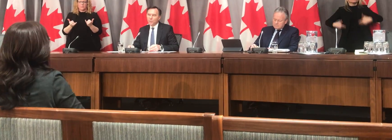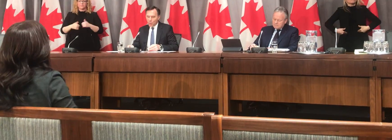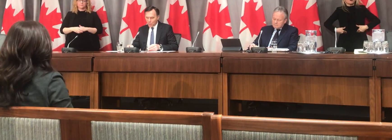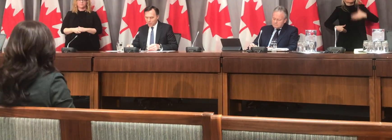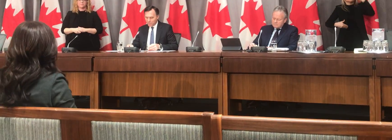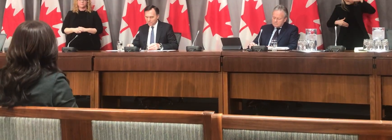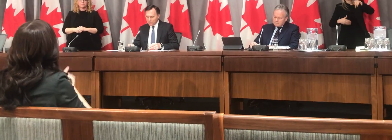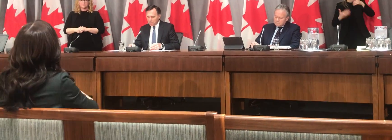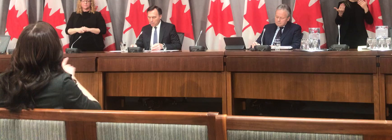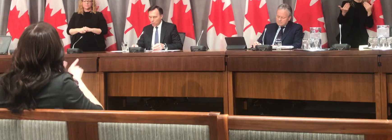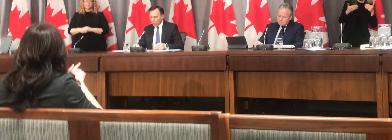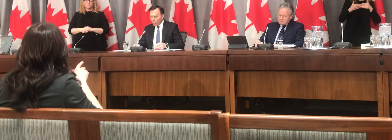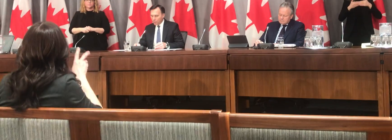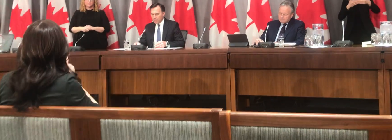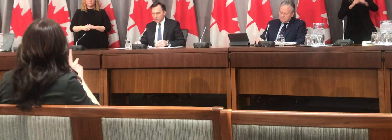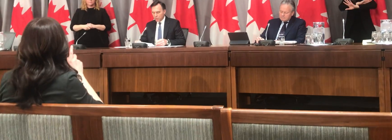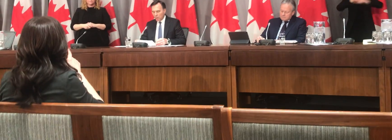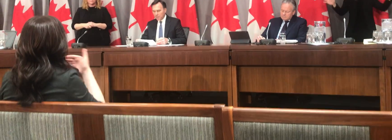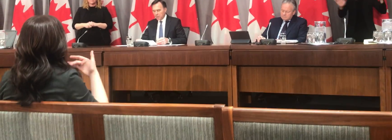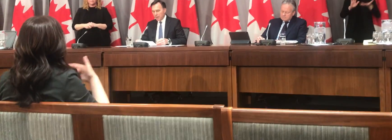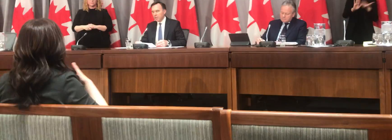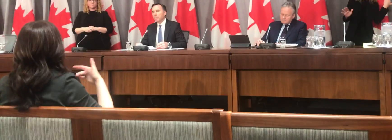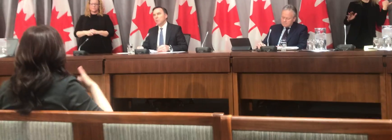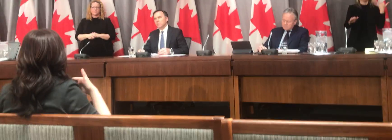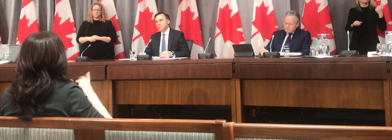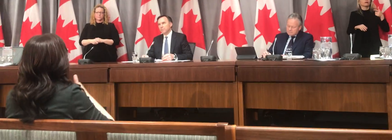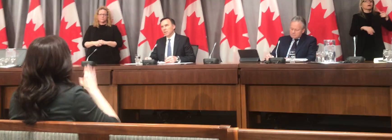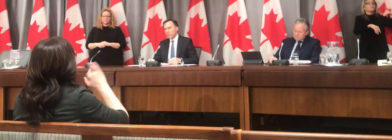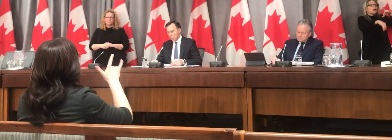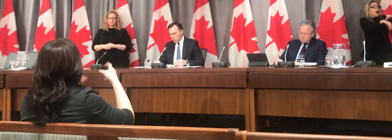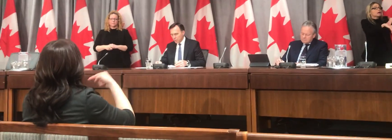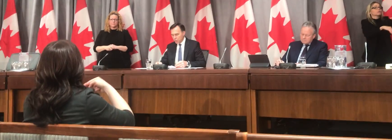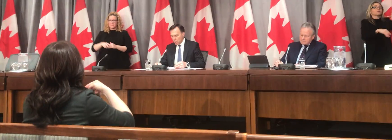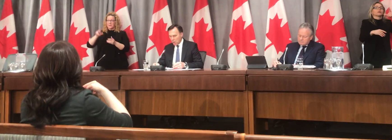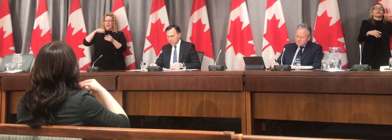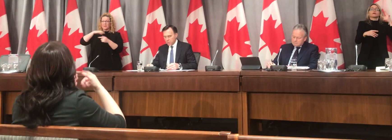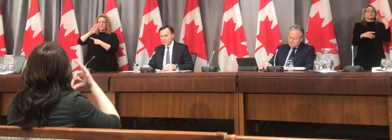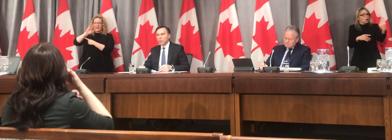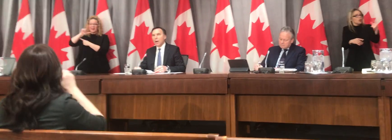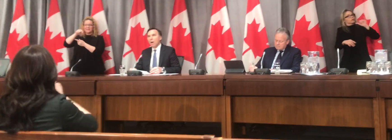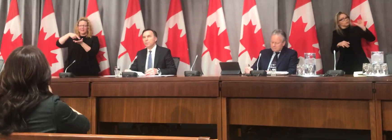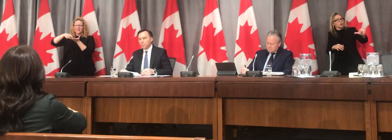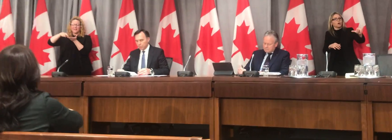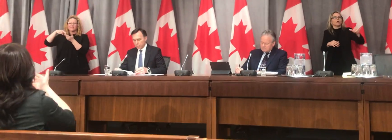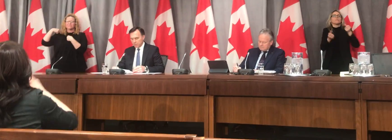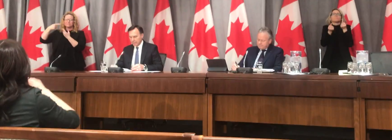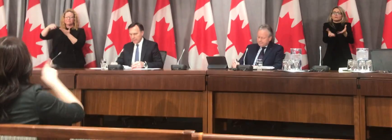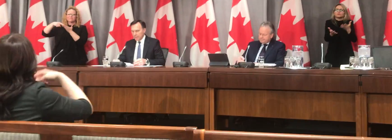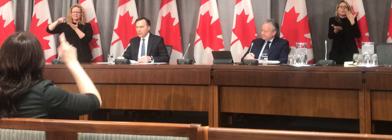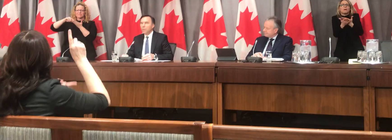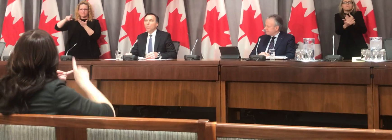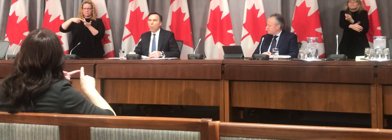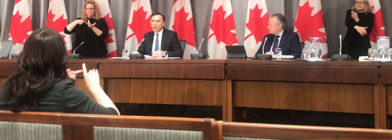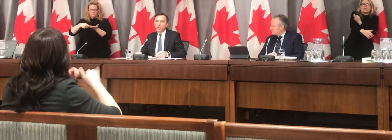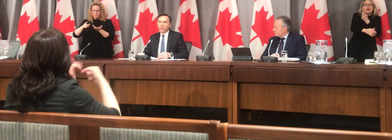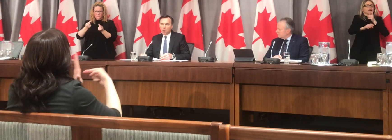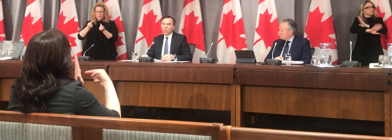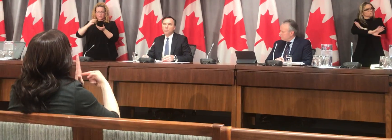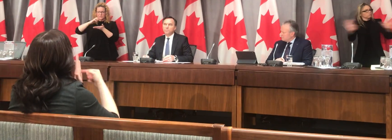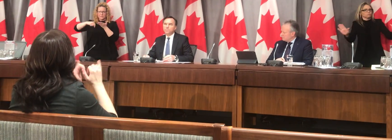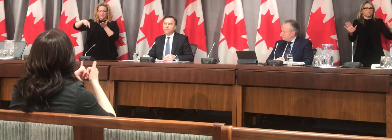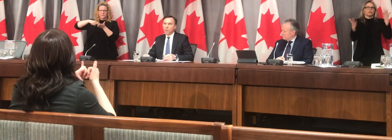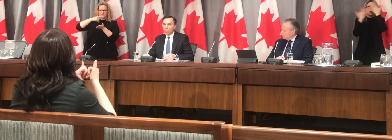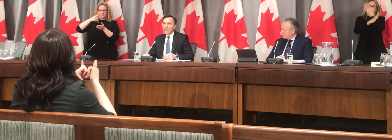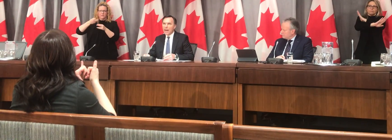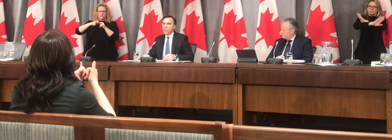We also know that people are worried about struggling to pay the bills if they lose their jobs or see their hours reduced. We want you to